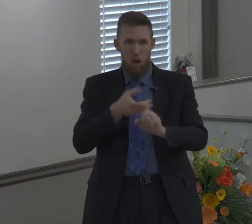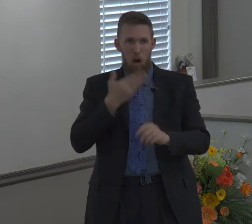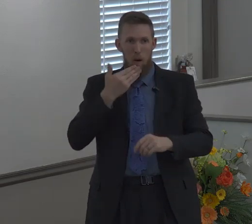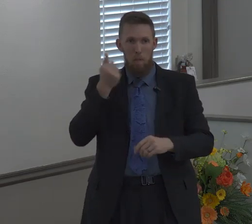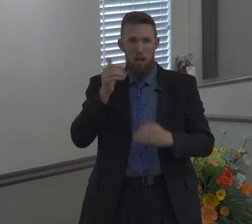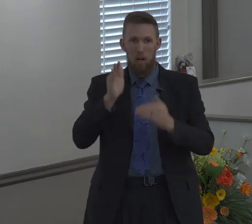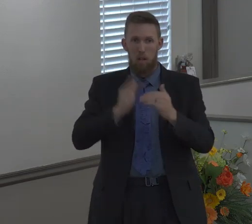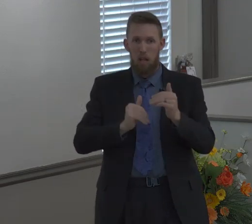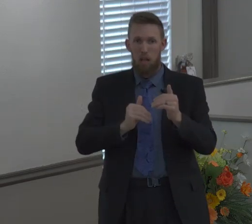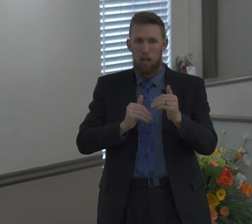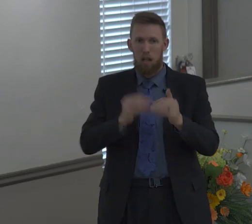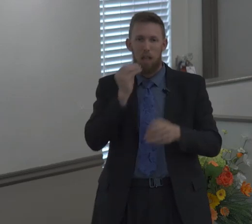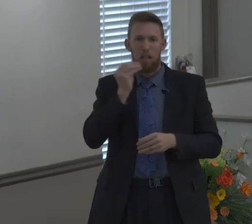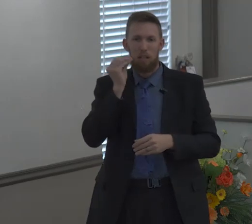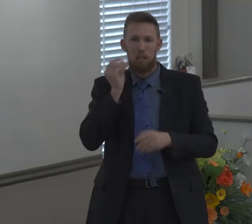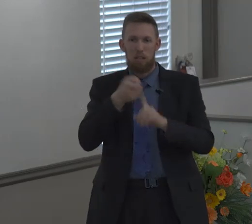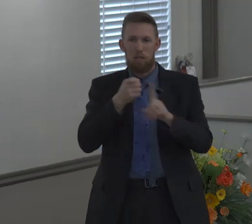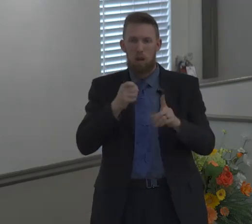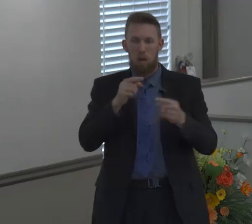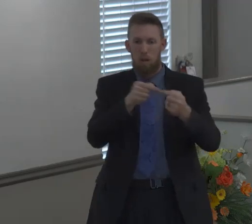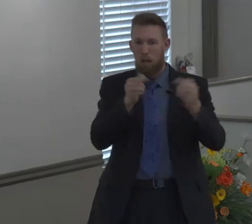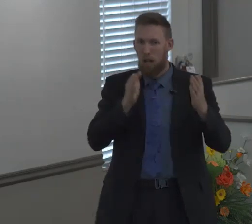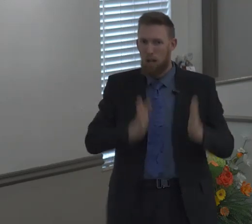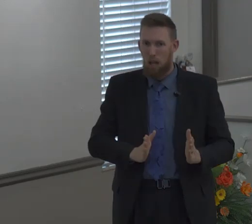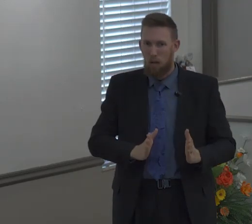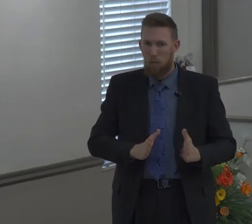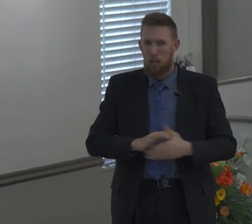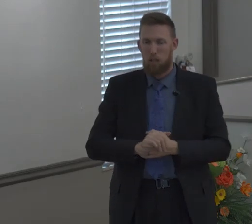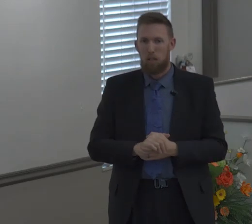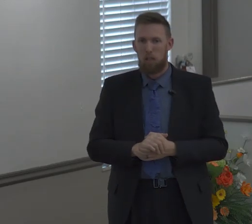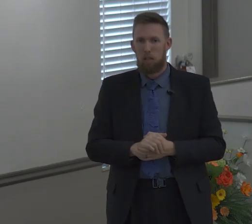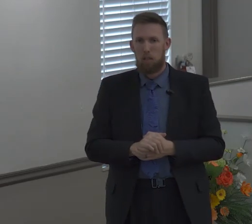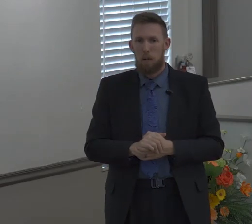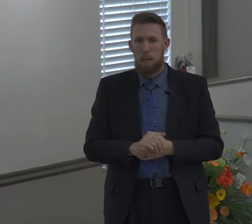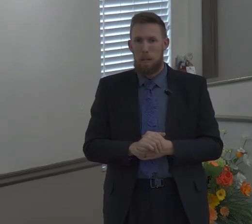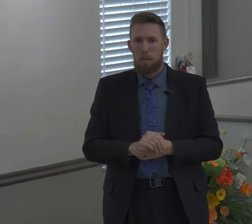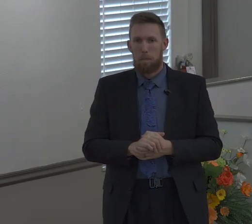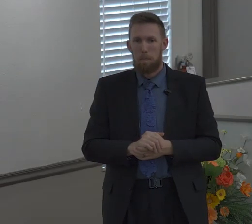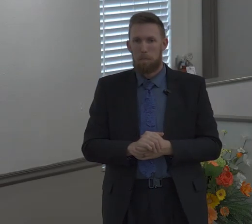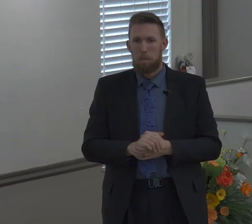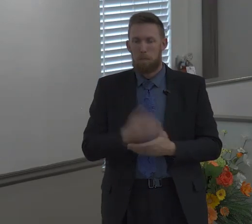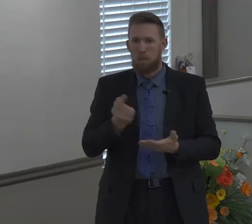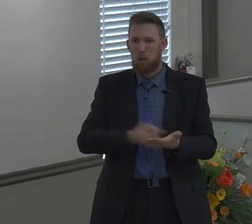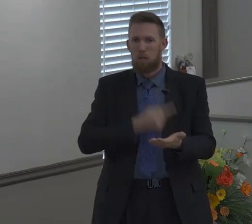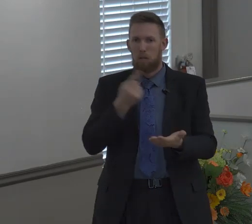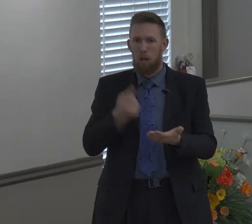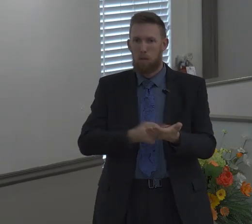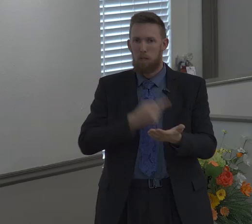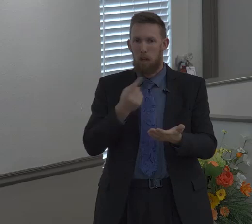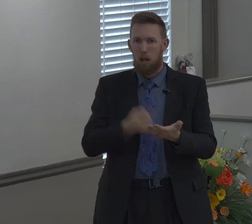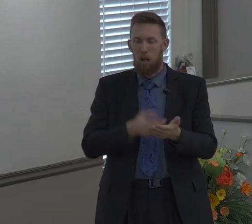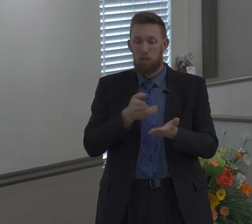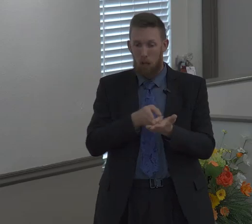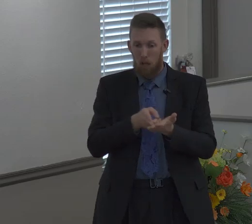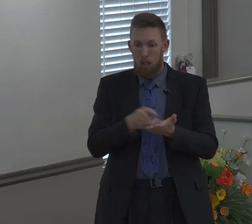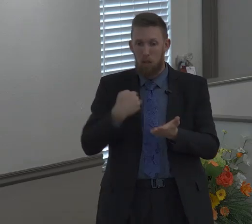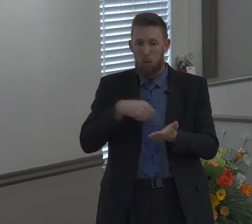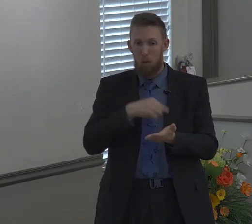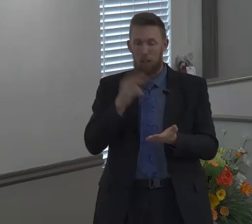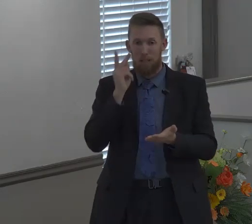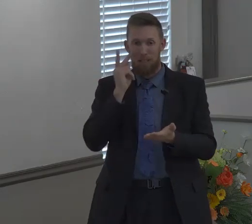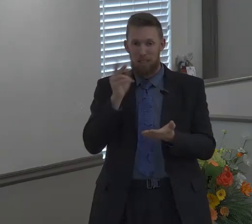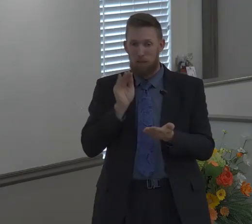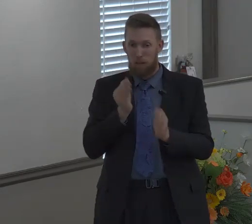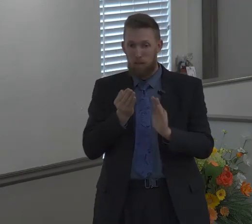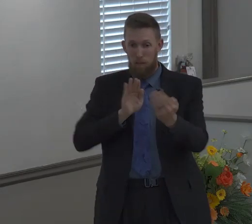the kisses of an enemy. So sometimes, honestly, we do face those kinds